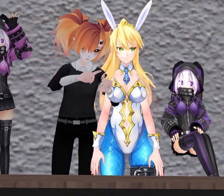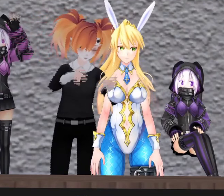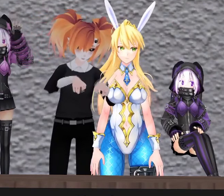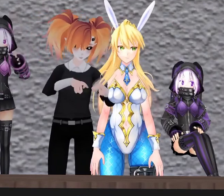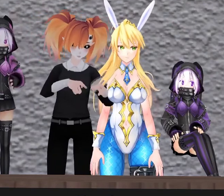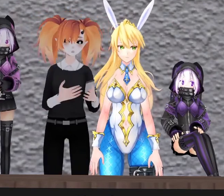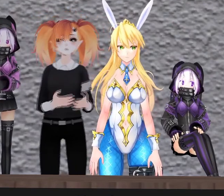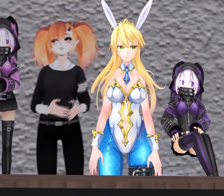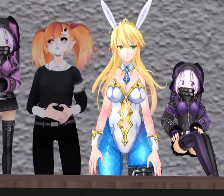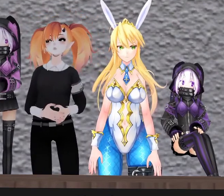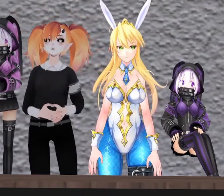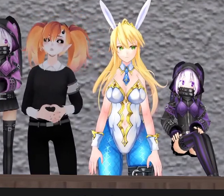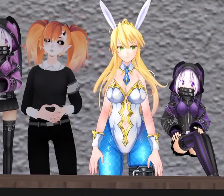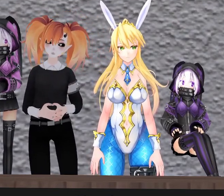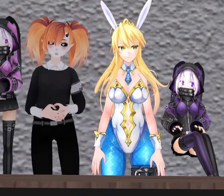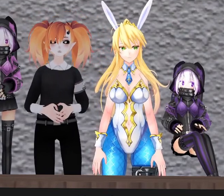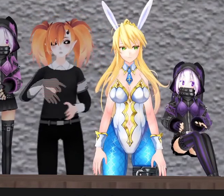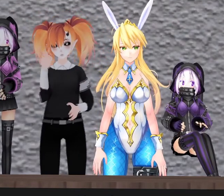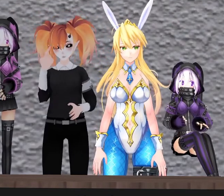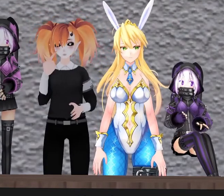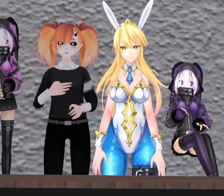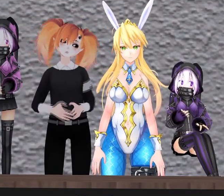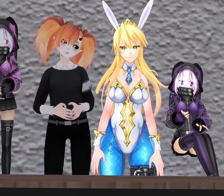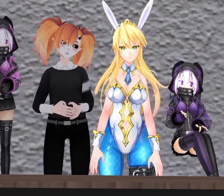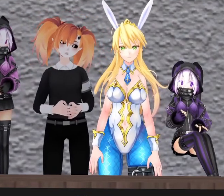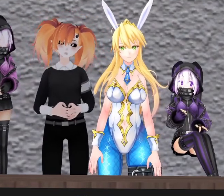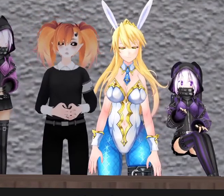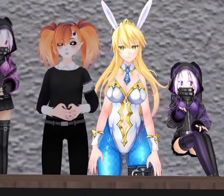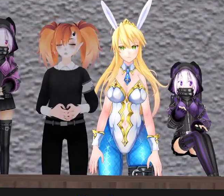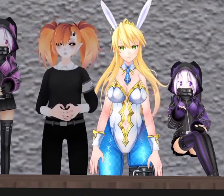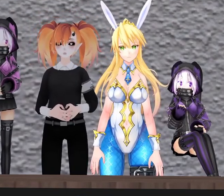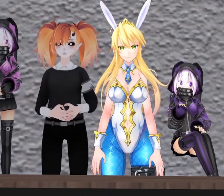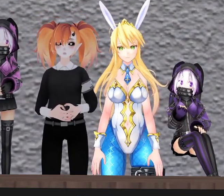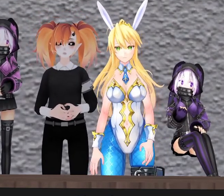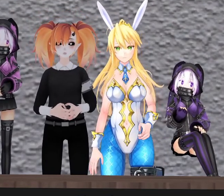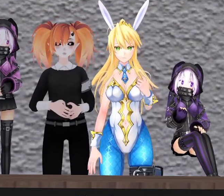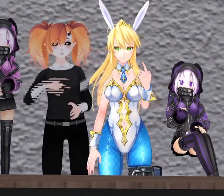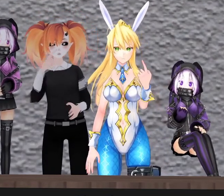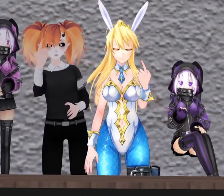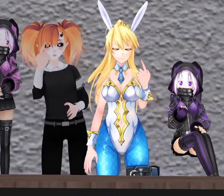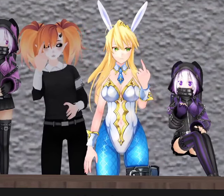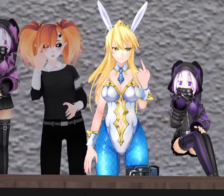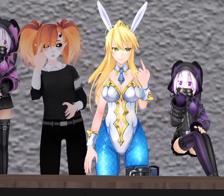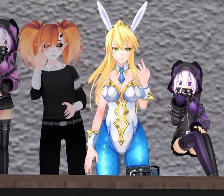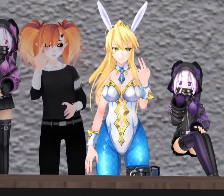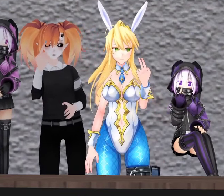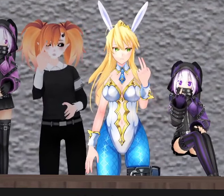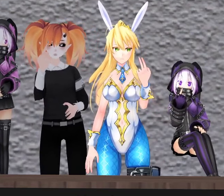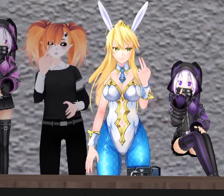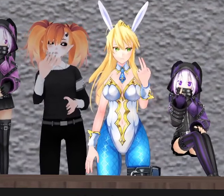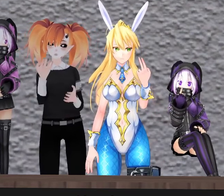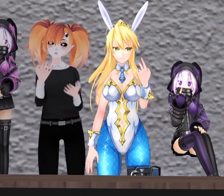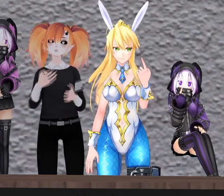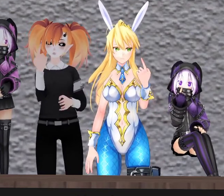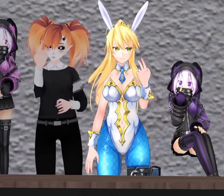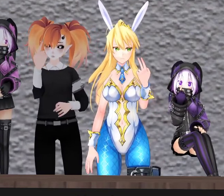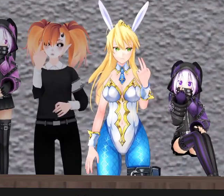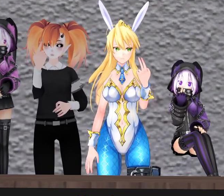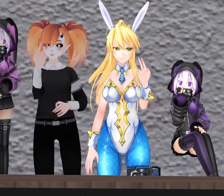to start at 1, go all the way to 30. Go ahead and show our stuff. I'll count out loud. 1,